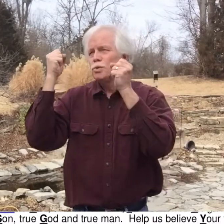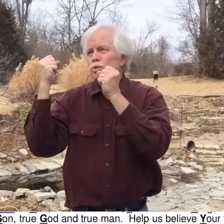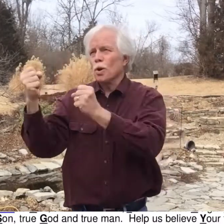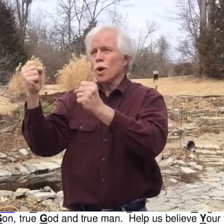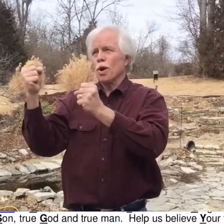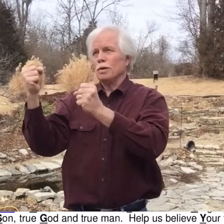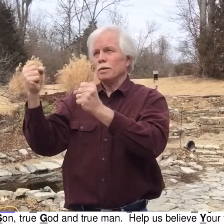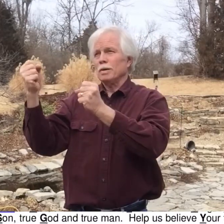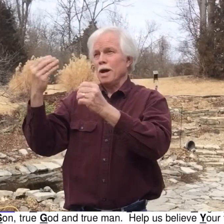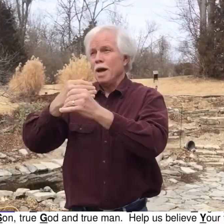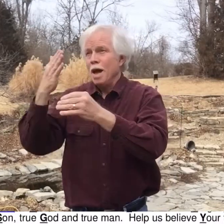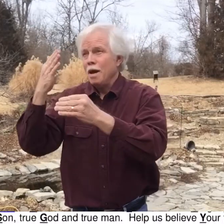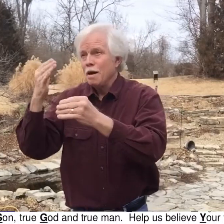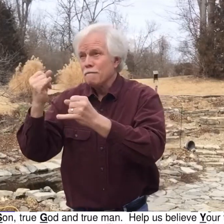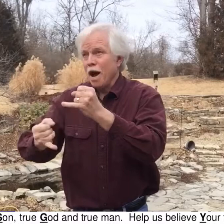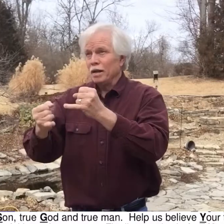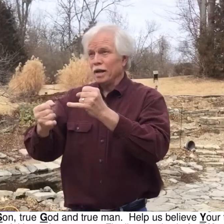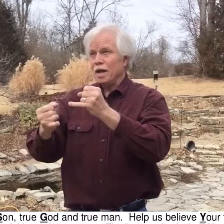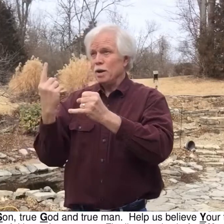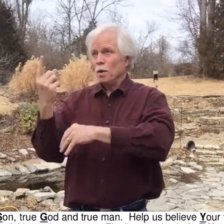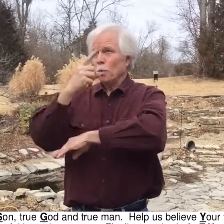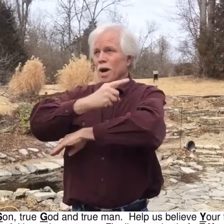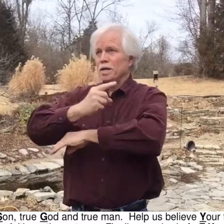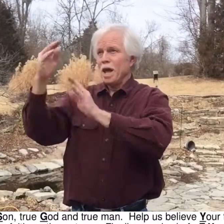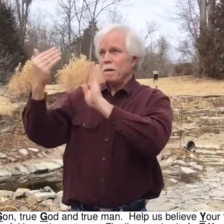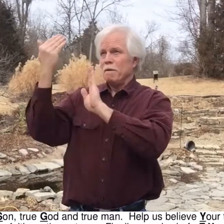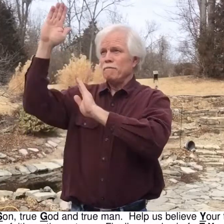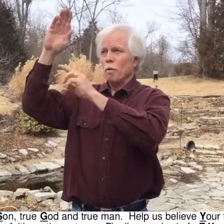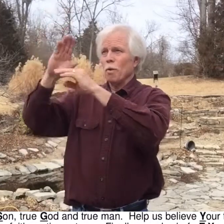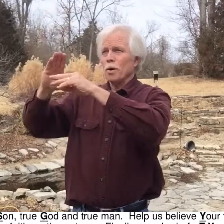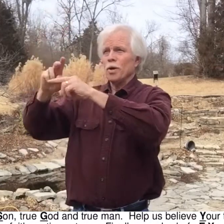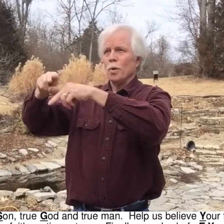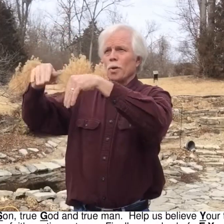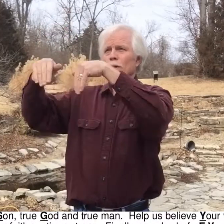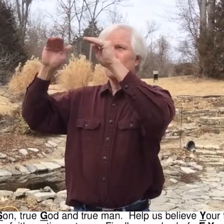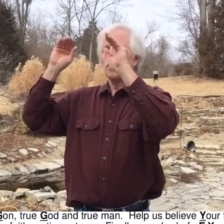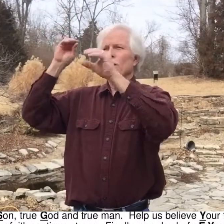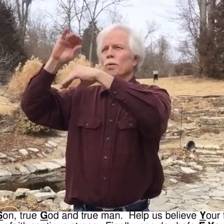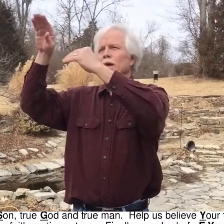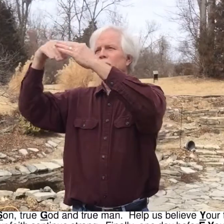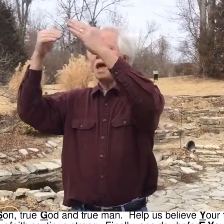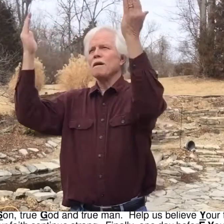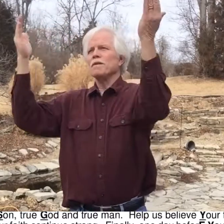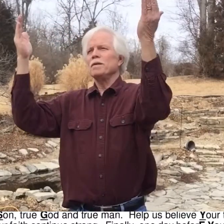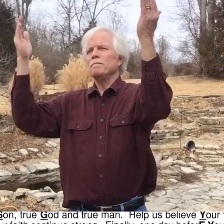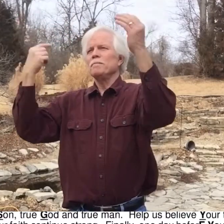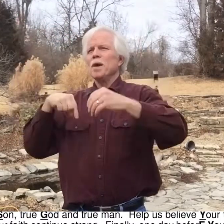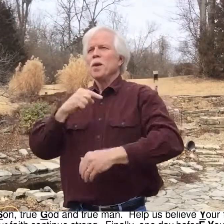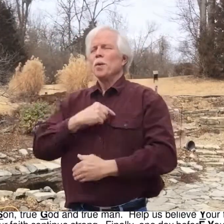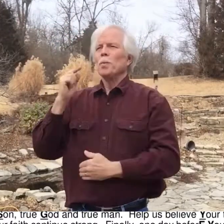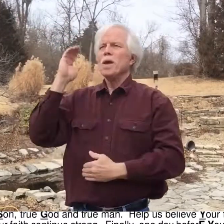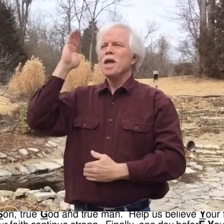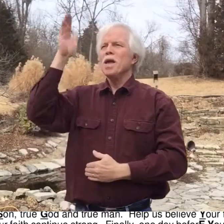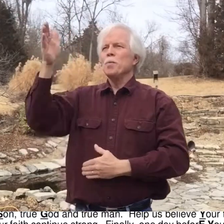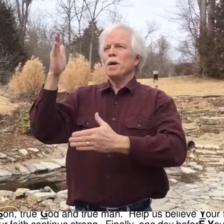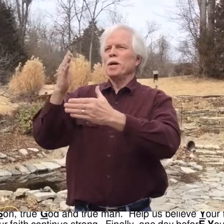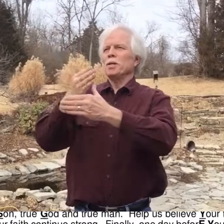strong. Finally, one day before your throne in heaven, we will